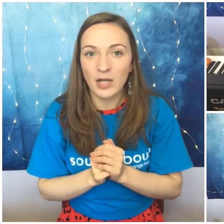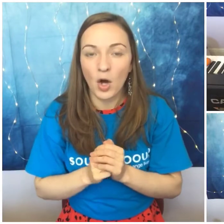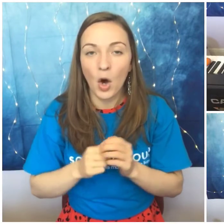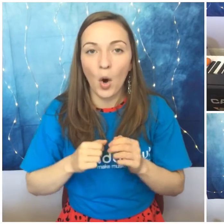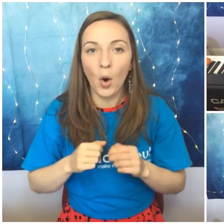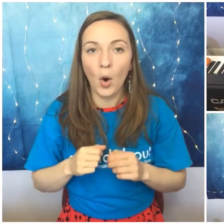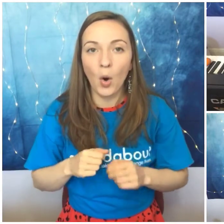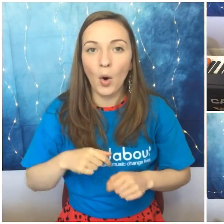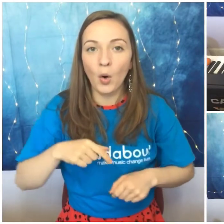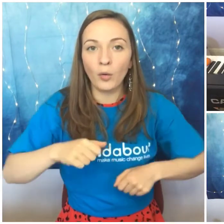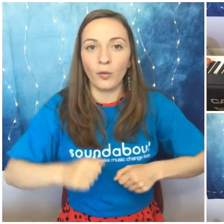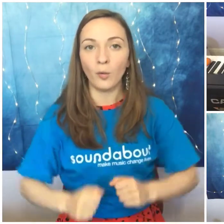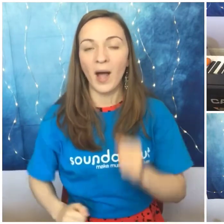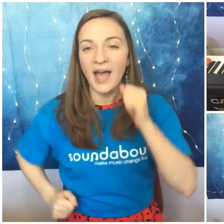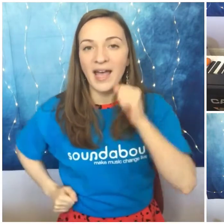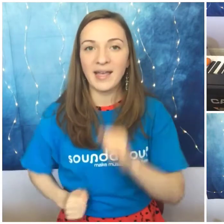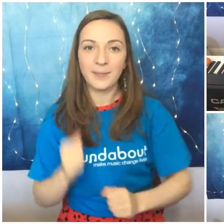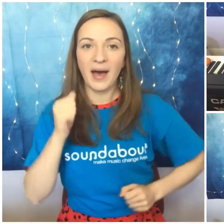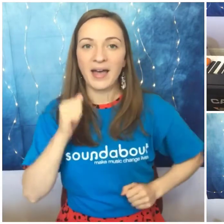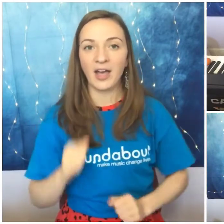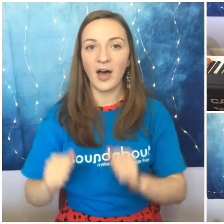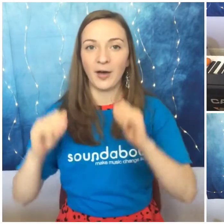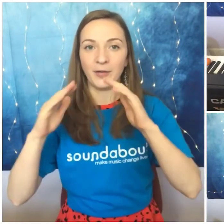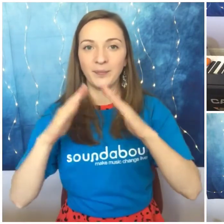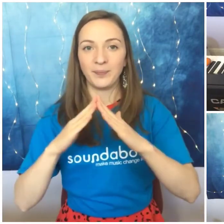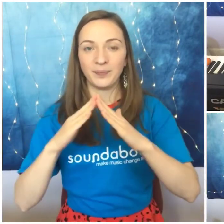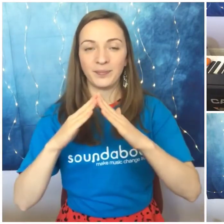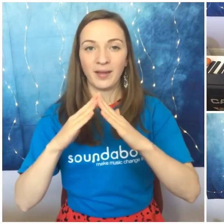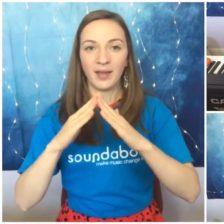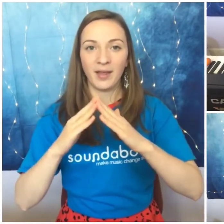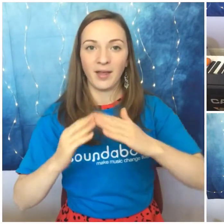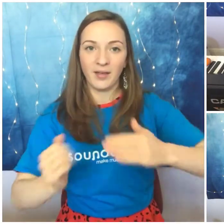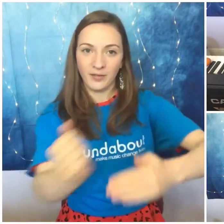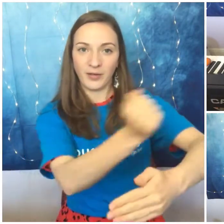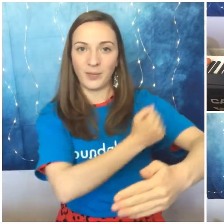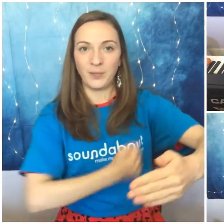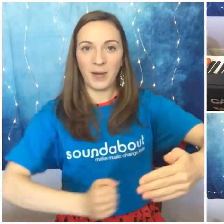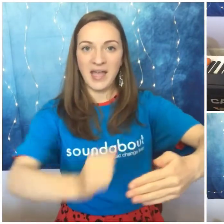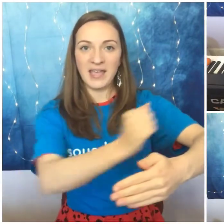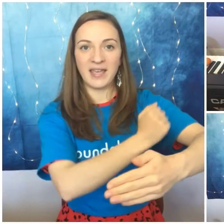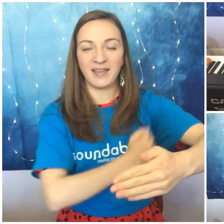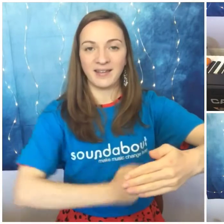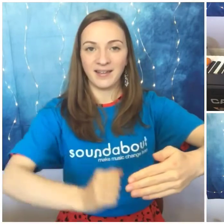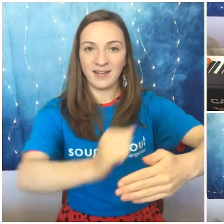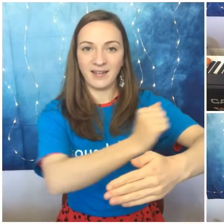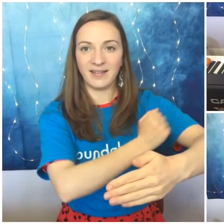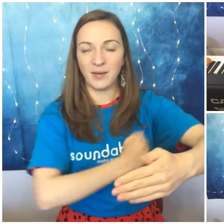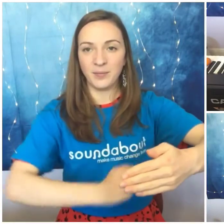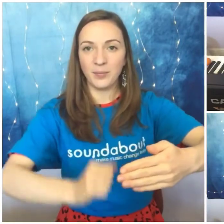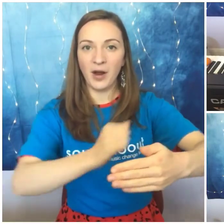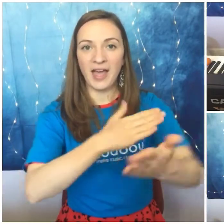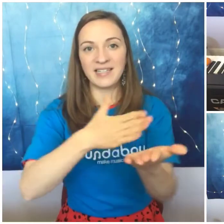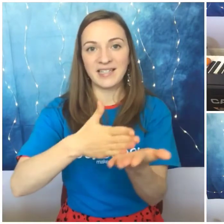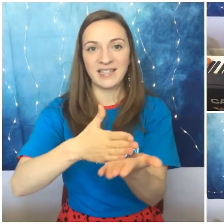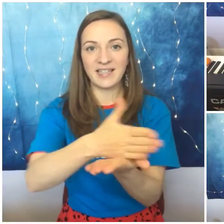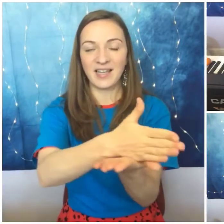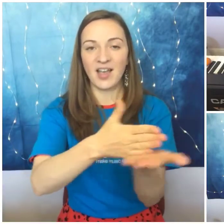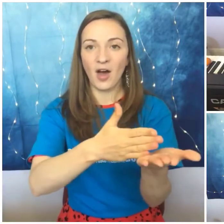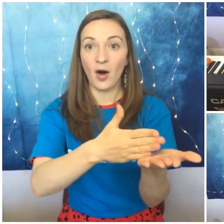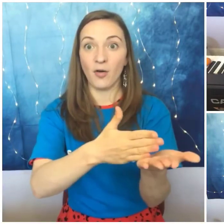making it all the way back home to bake some